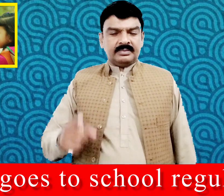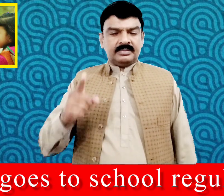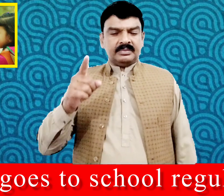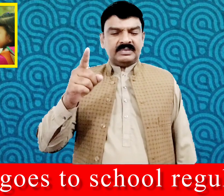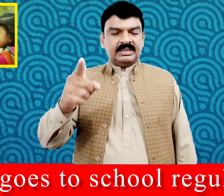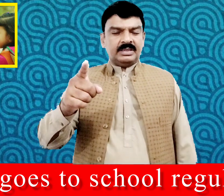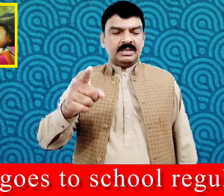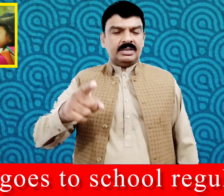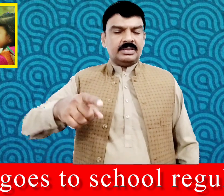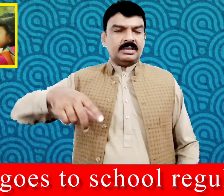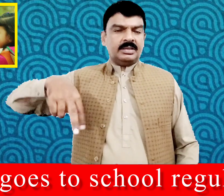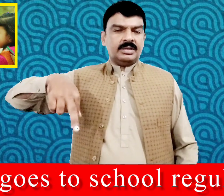He